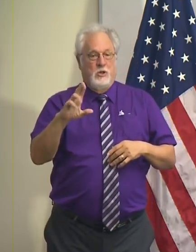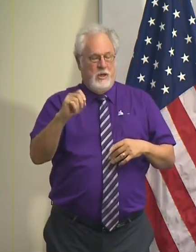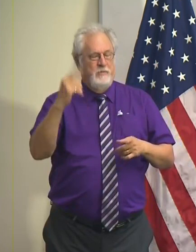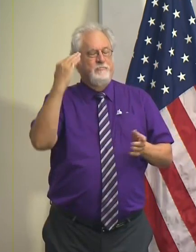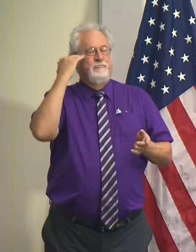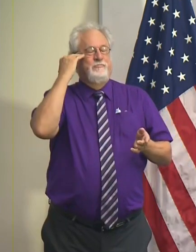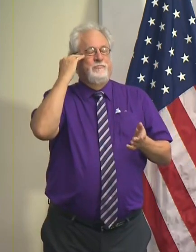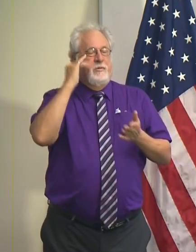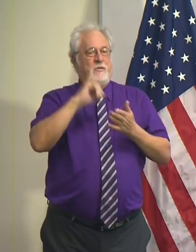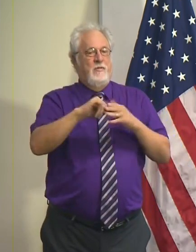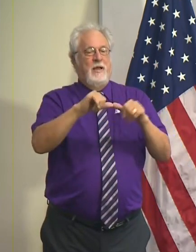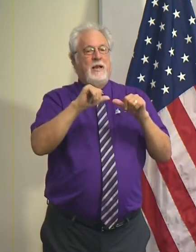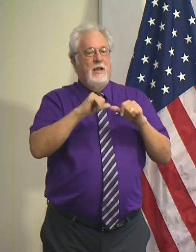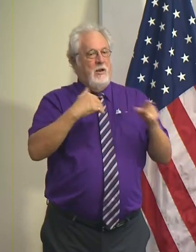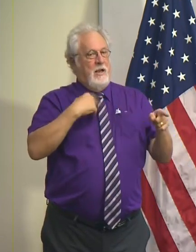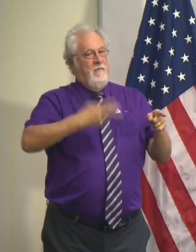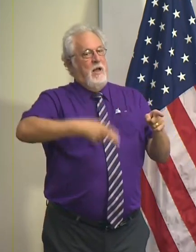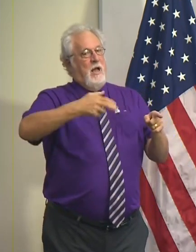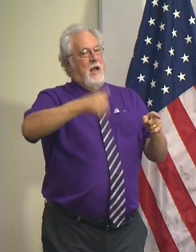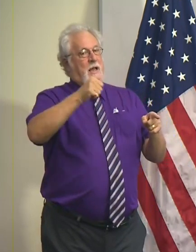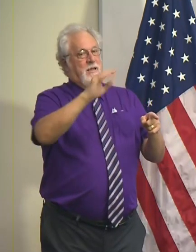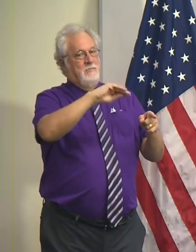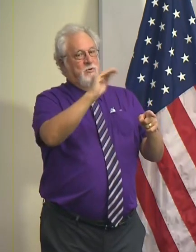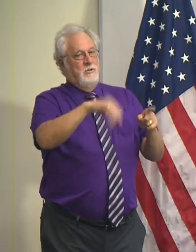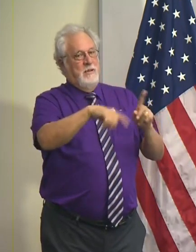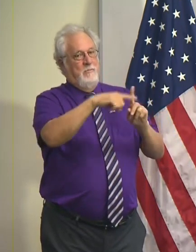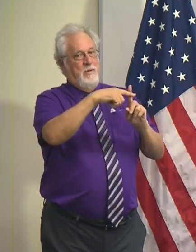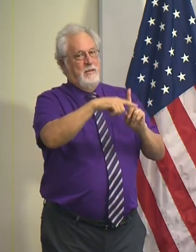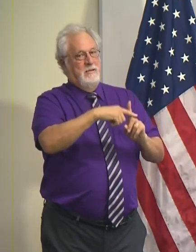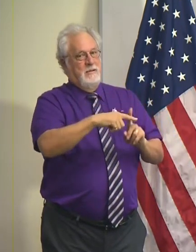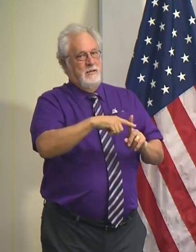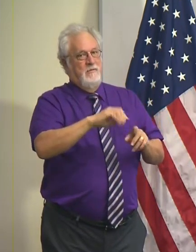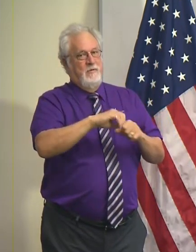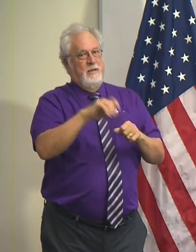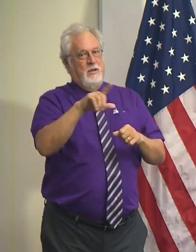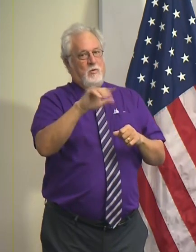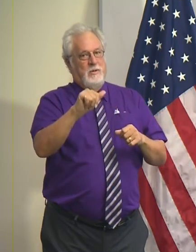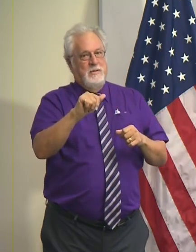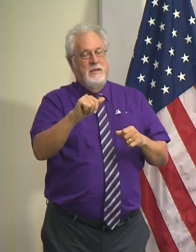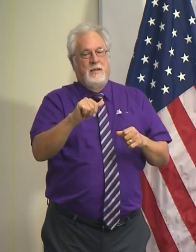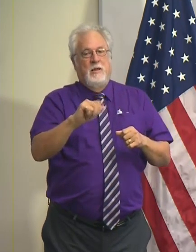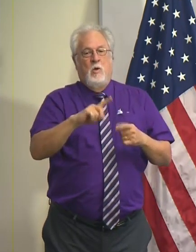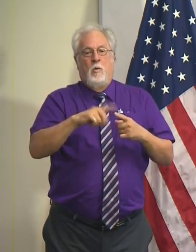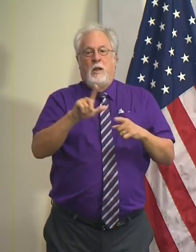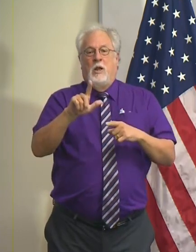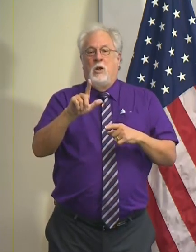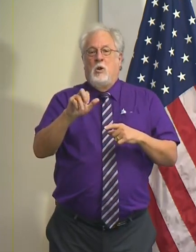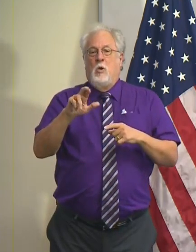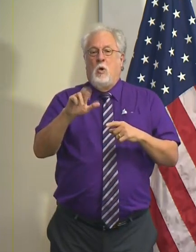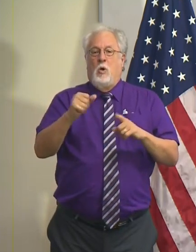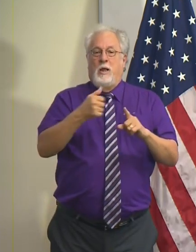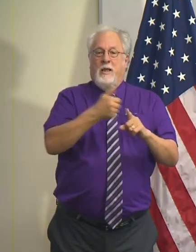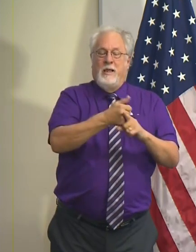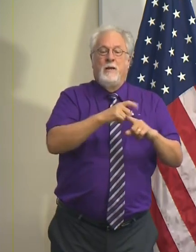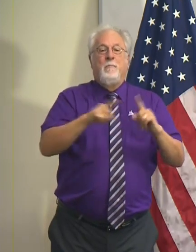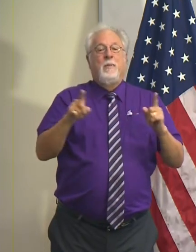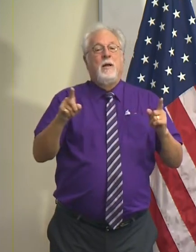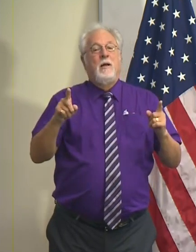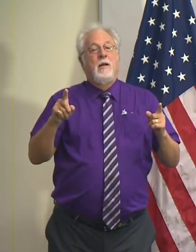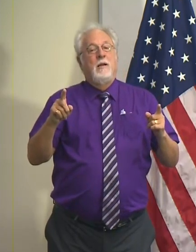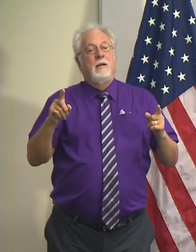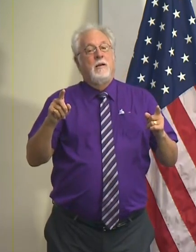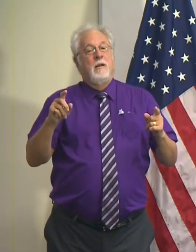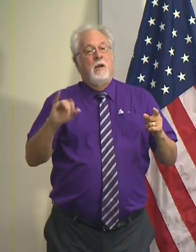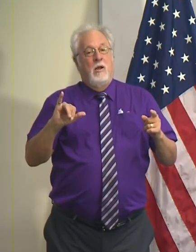that that area had the highest percent positivity in the state at the time Laura hit. But we've also had,